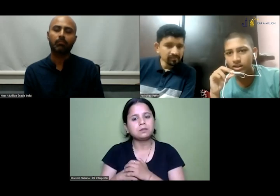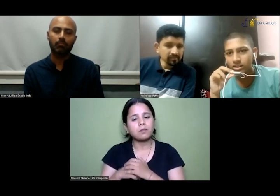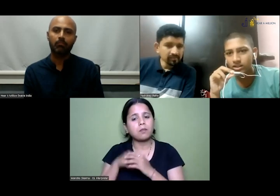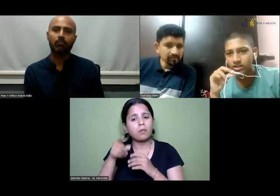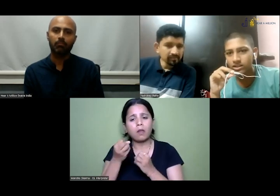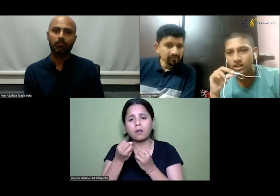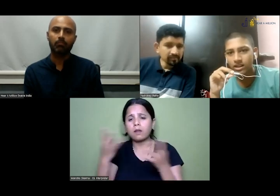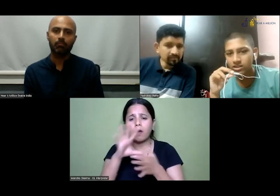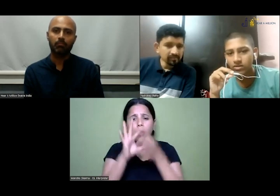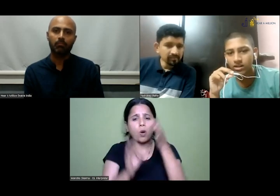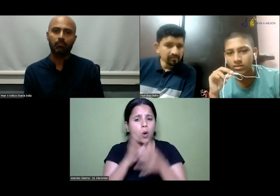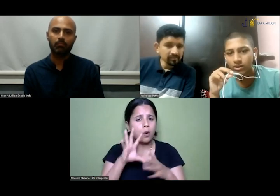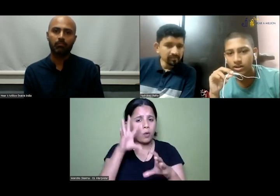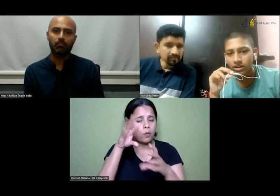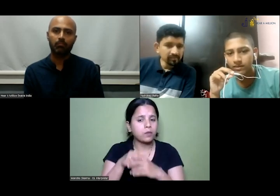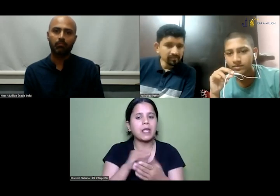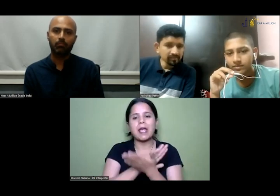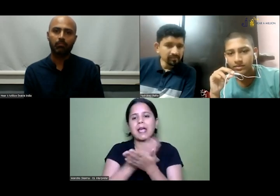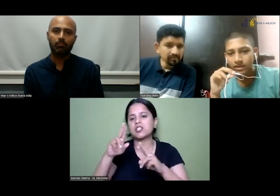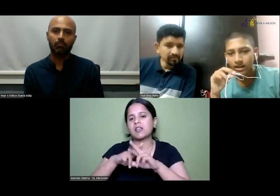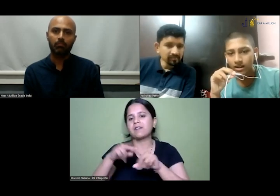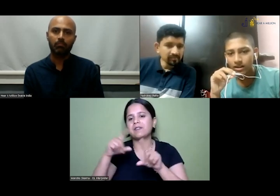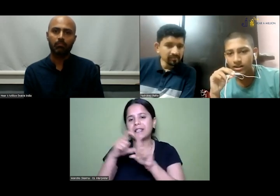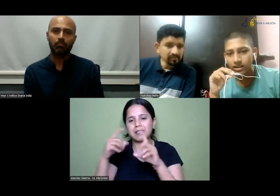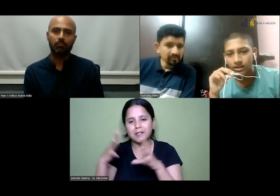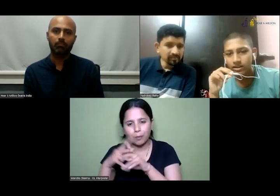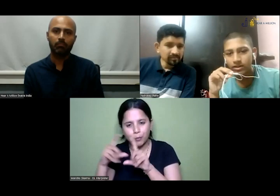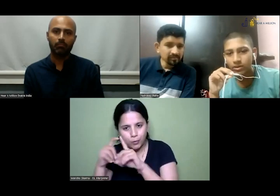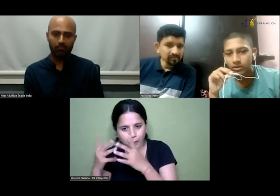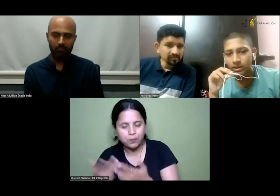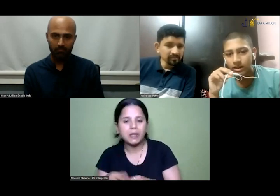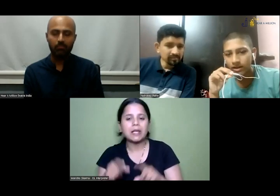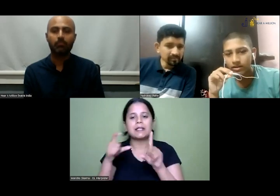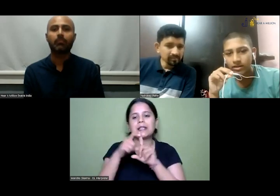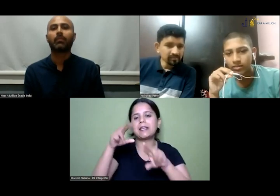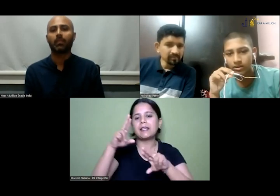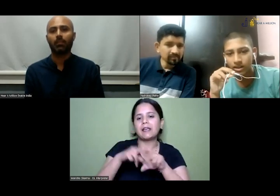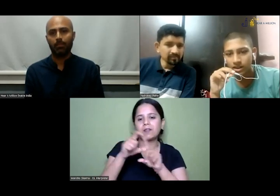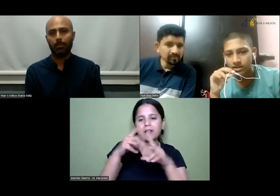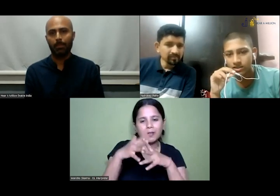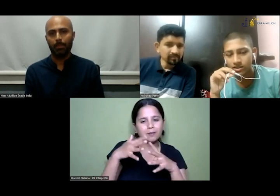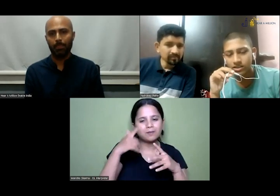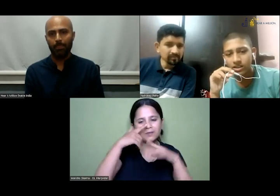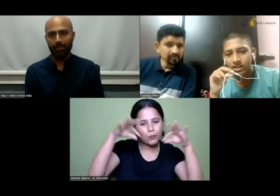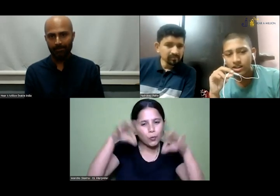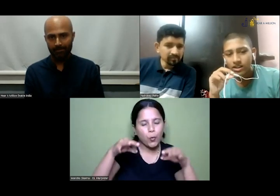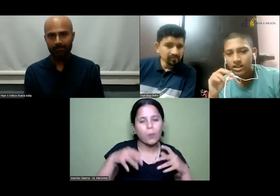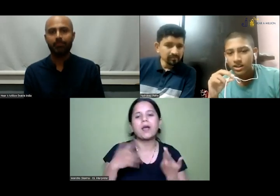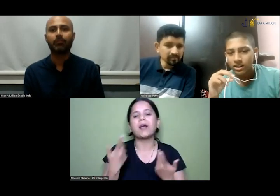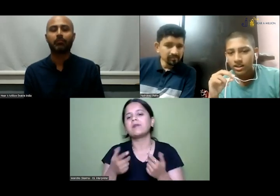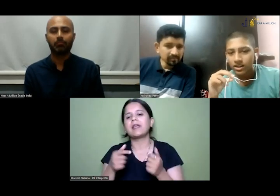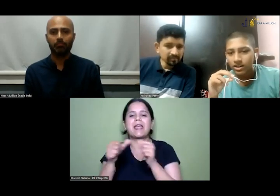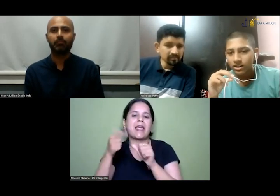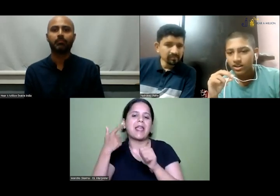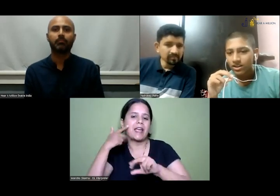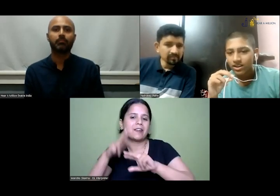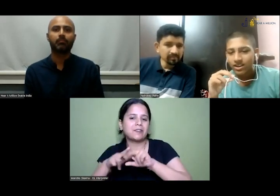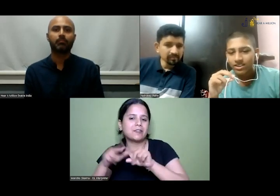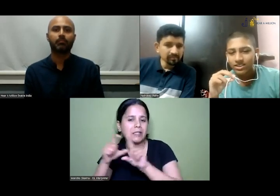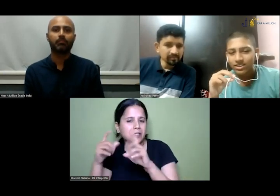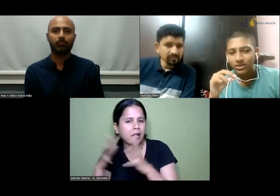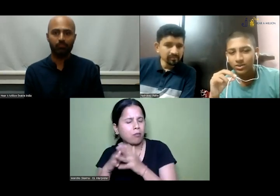different organizations like HFDWT, DFDW, AIFDW as such.